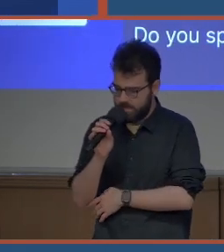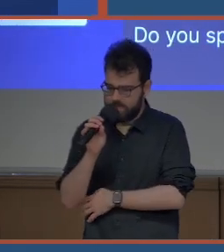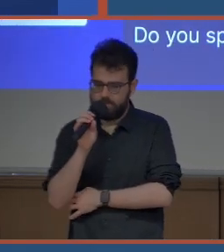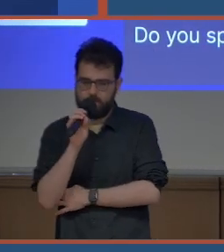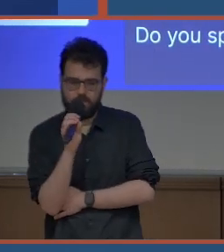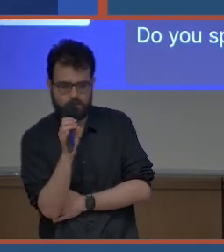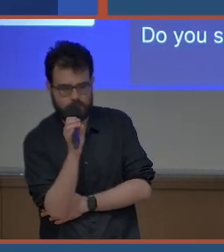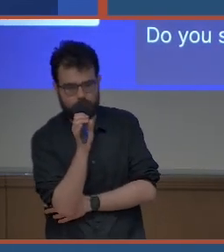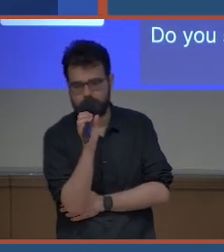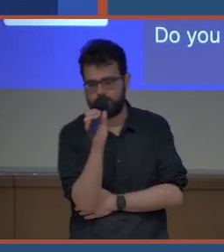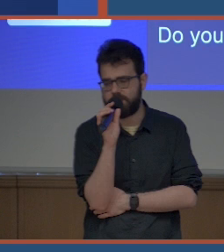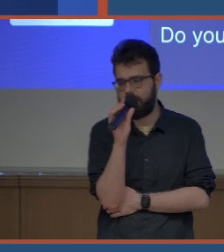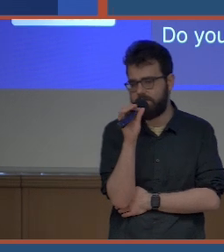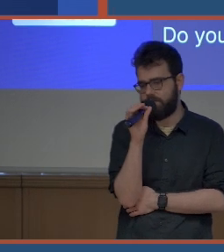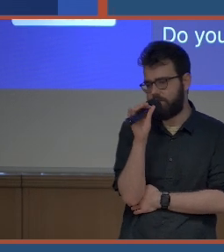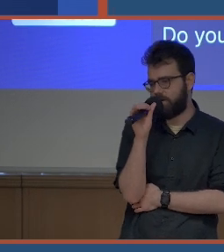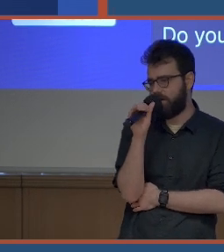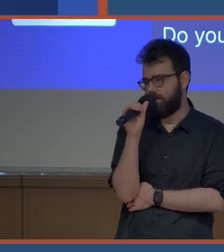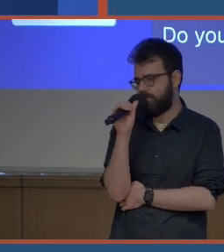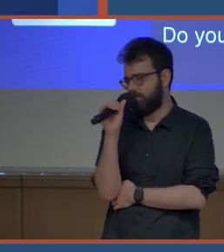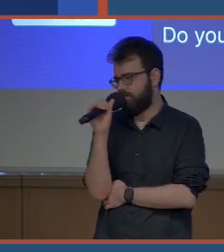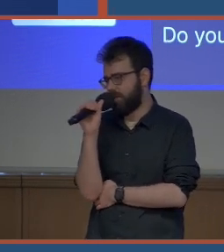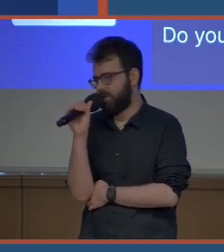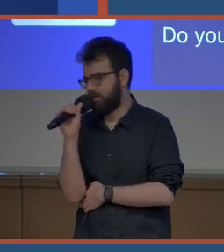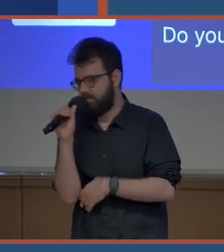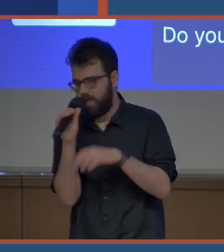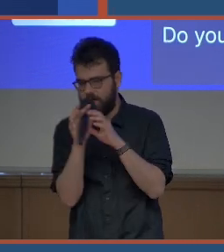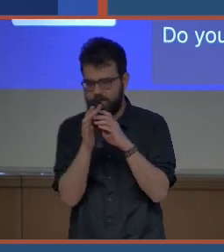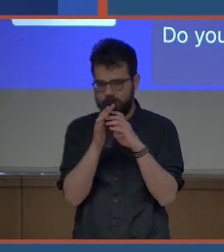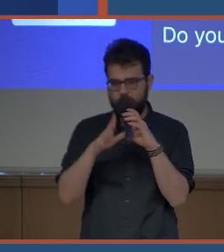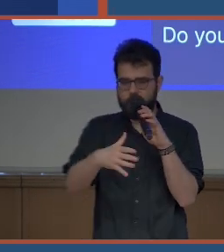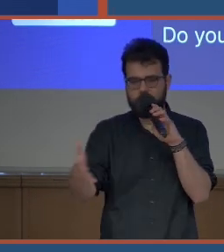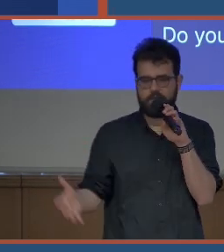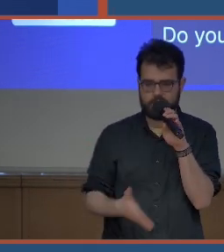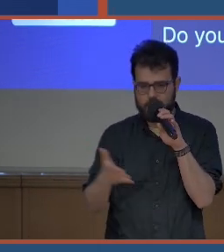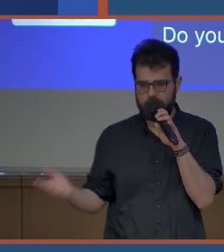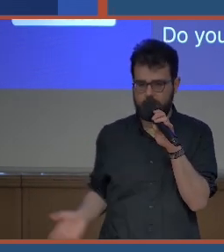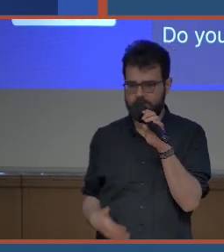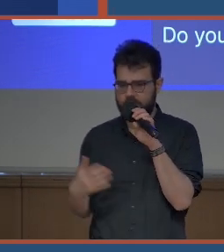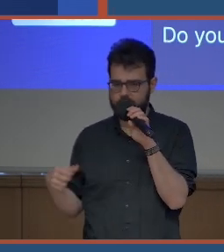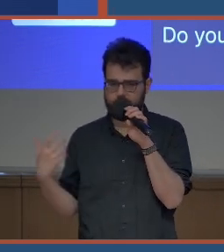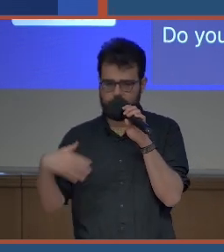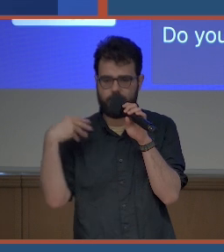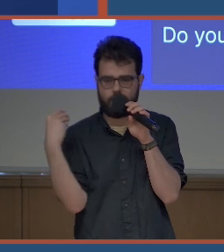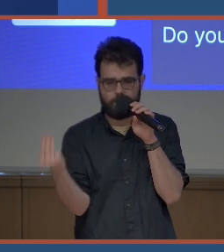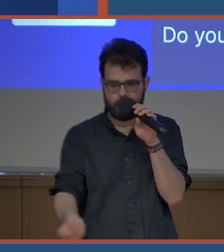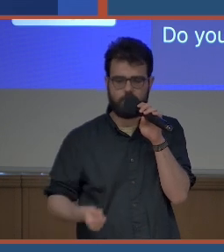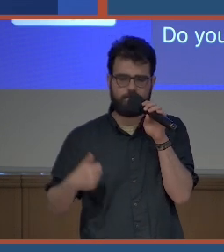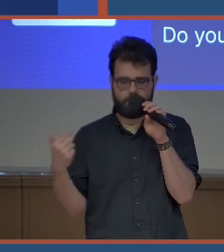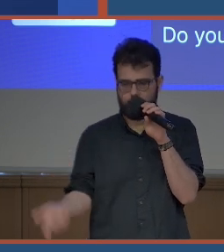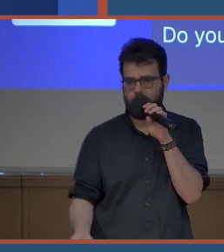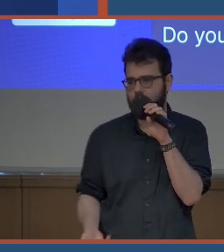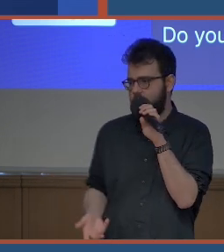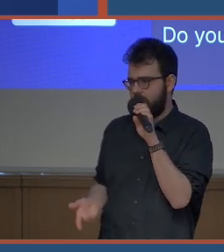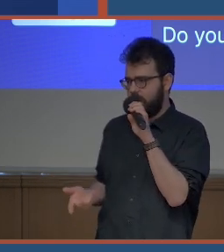because some deaf people can use regional signs, or they can have this quick style of signing, very, very fluent,